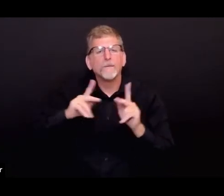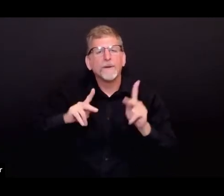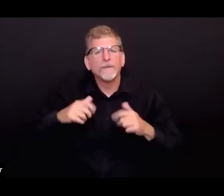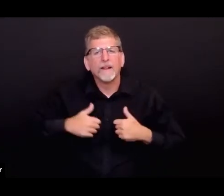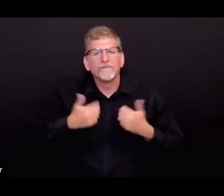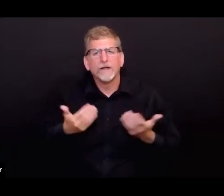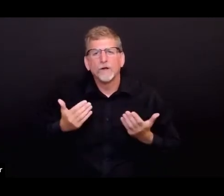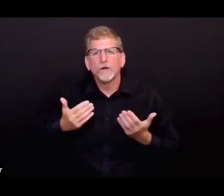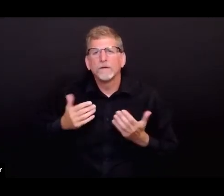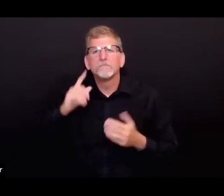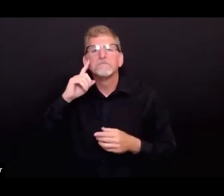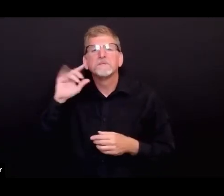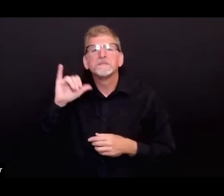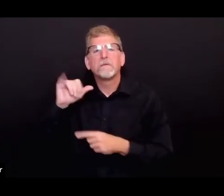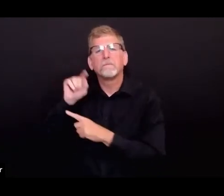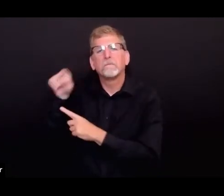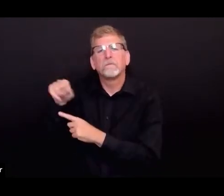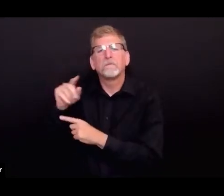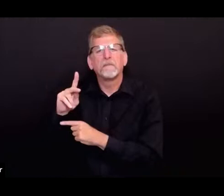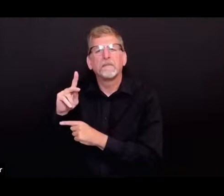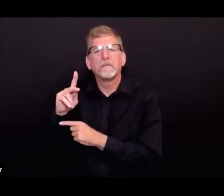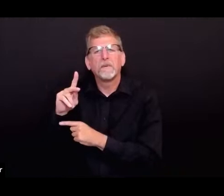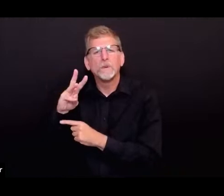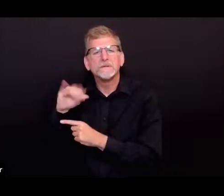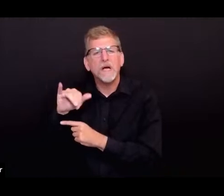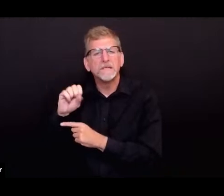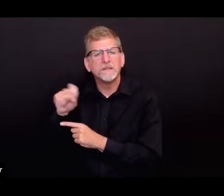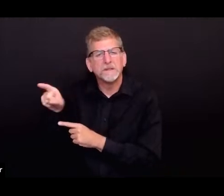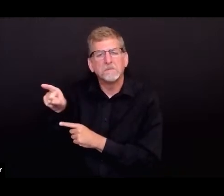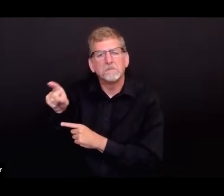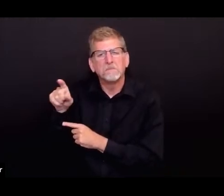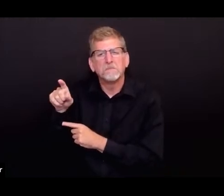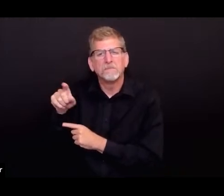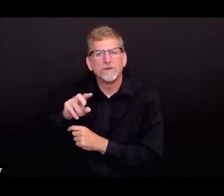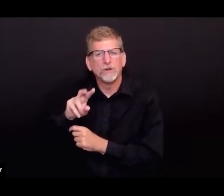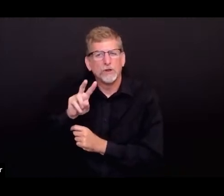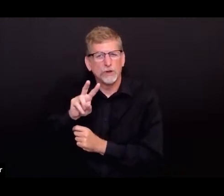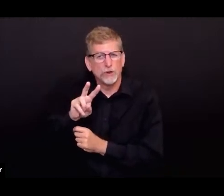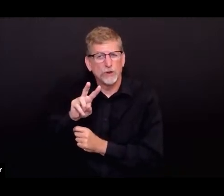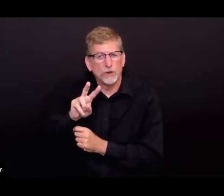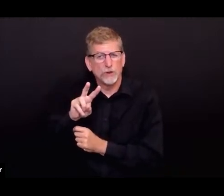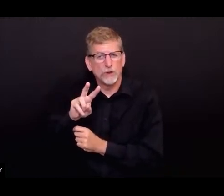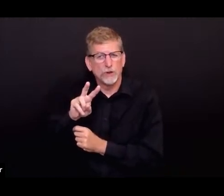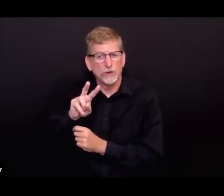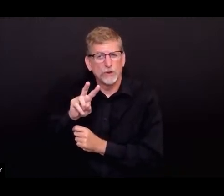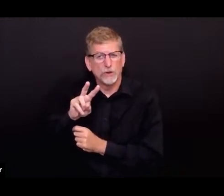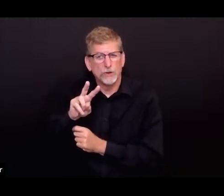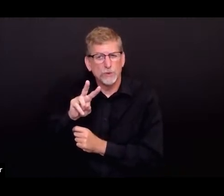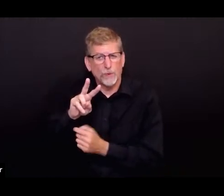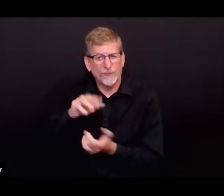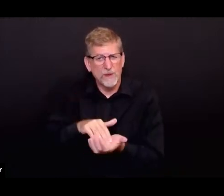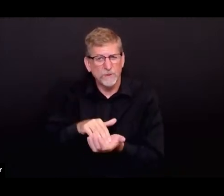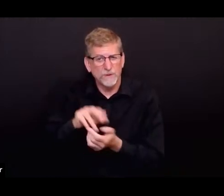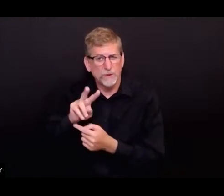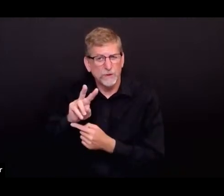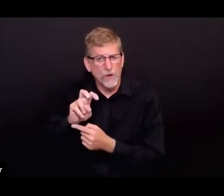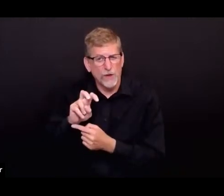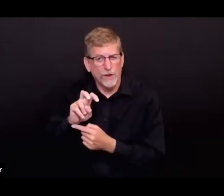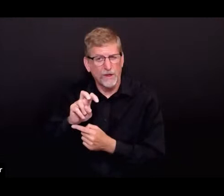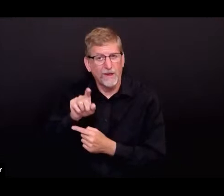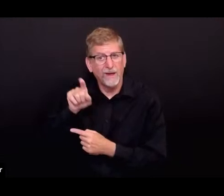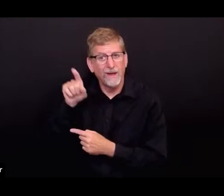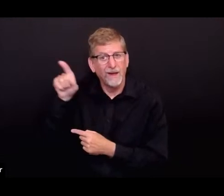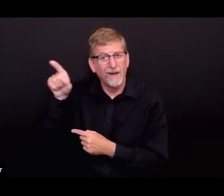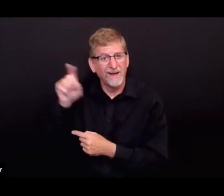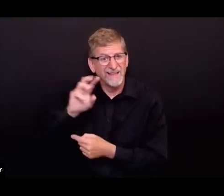talking about high spike here of 2,200 cases. They were reporting 6,000 cases. Hospitals overflowing